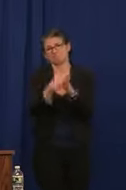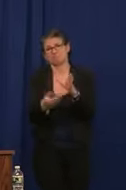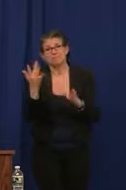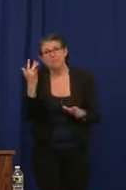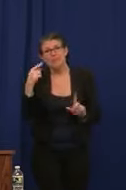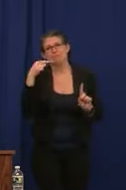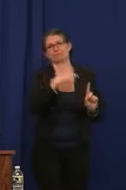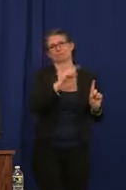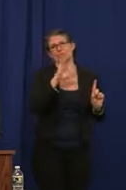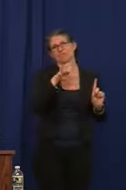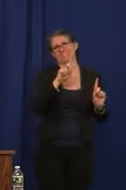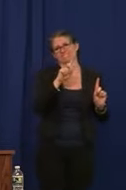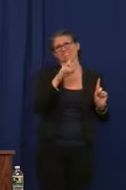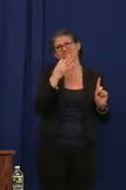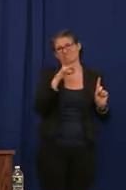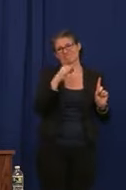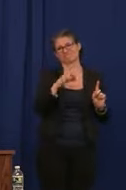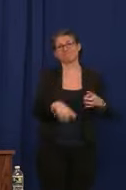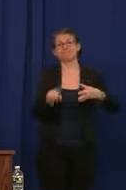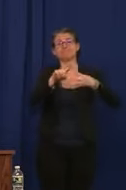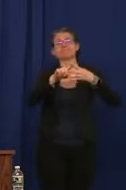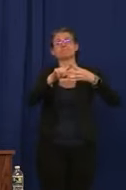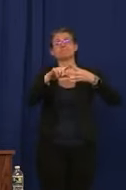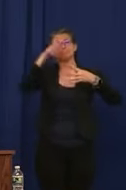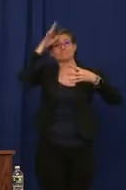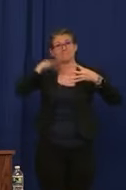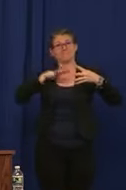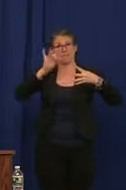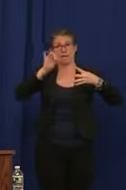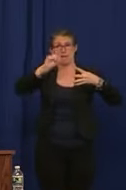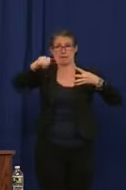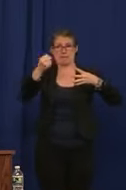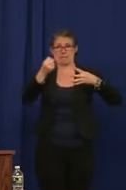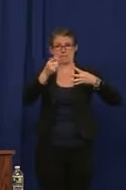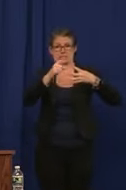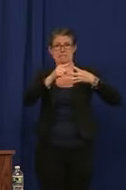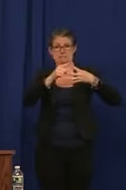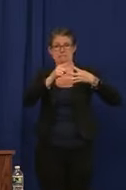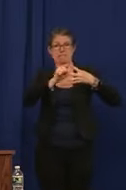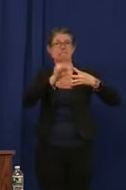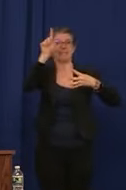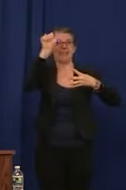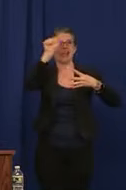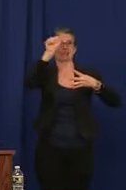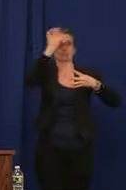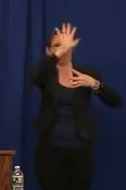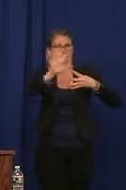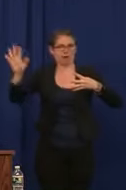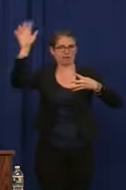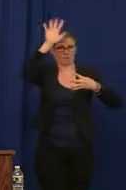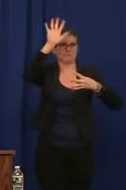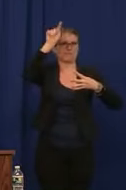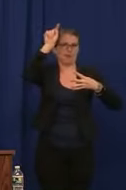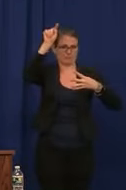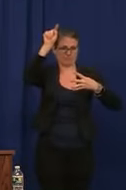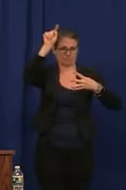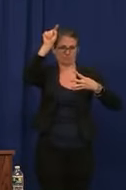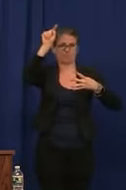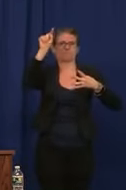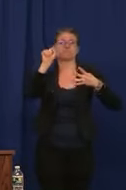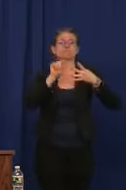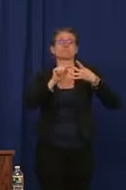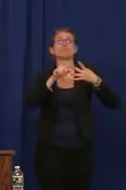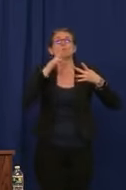One was a male in his 80s from Androscoggin County. Another, a woman in her